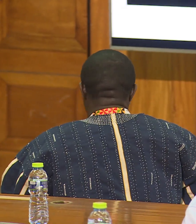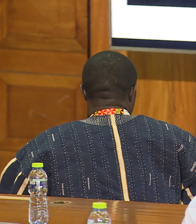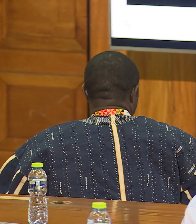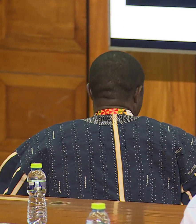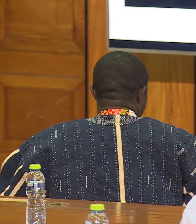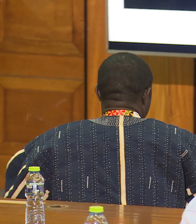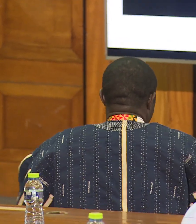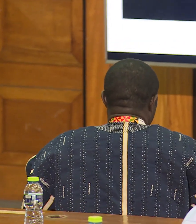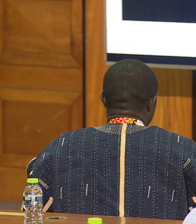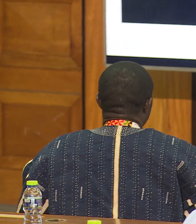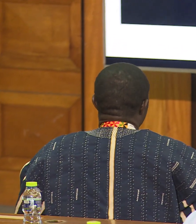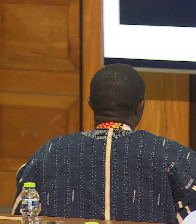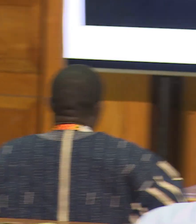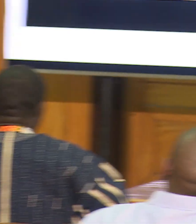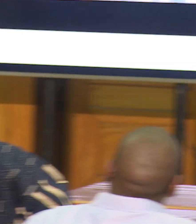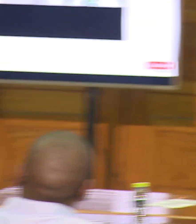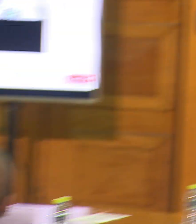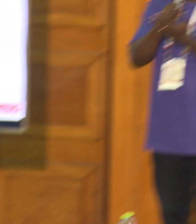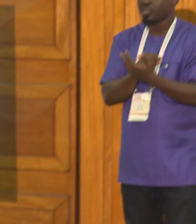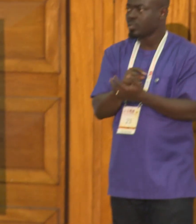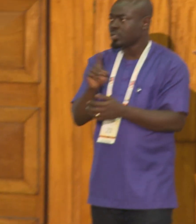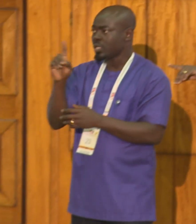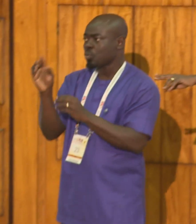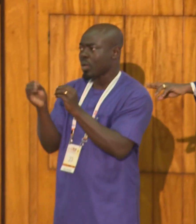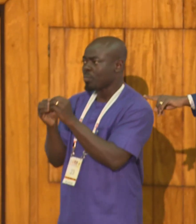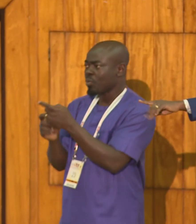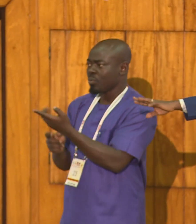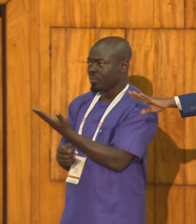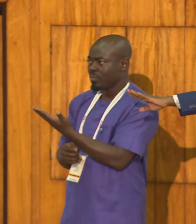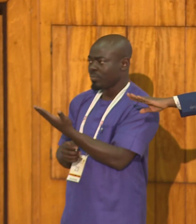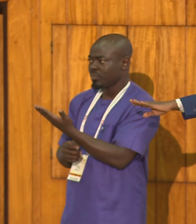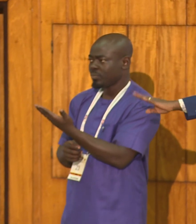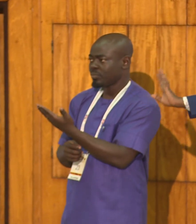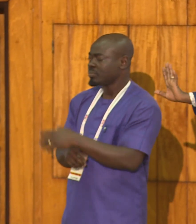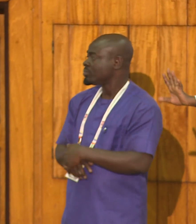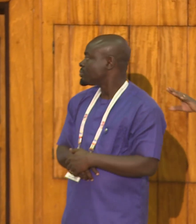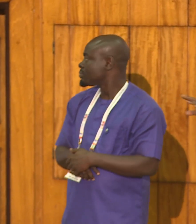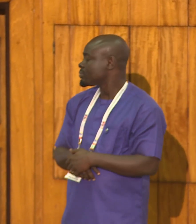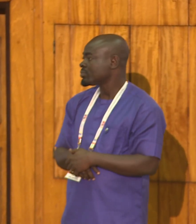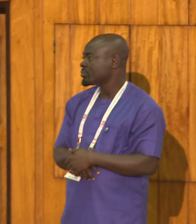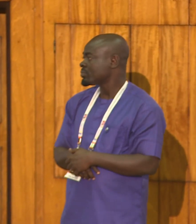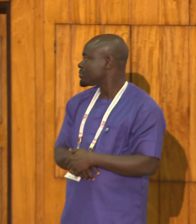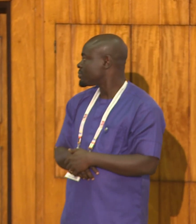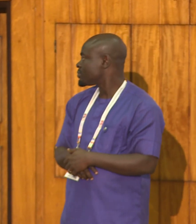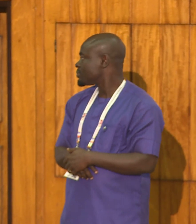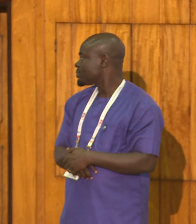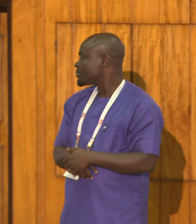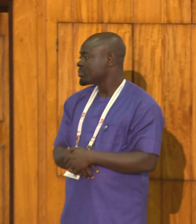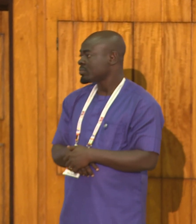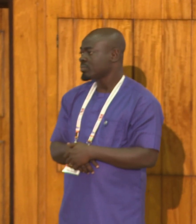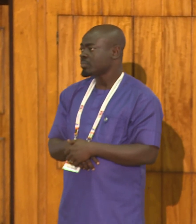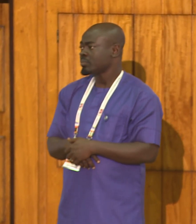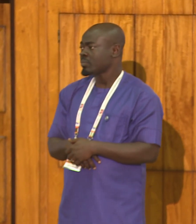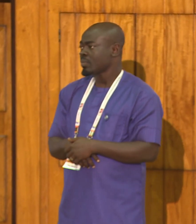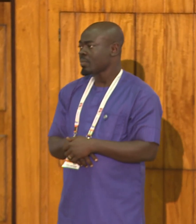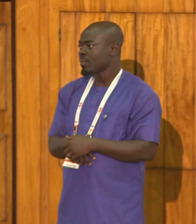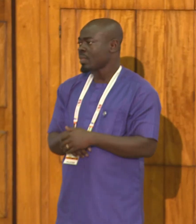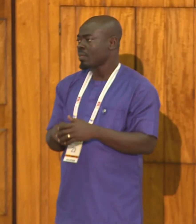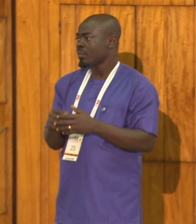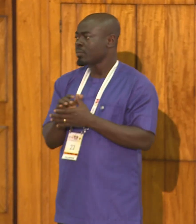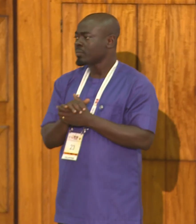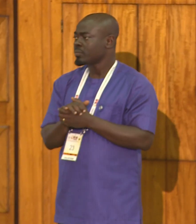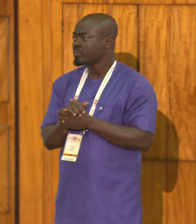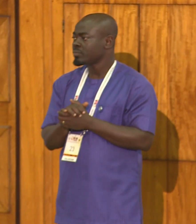solid questions. There is one more, such that we take the last one and then we give her time to